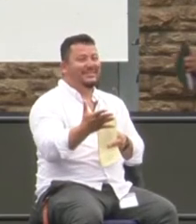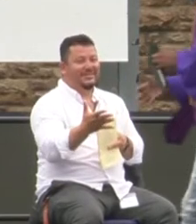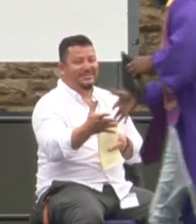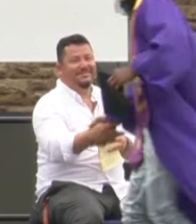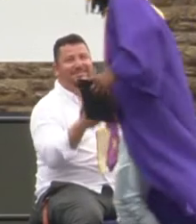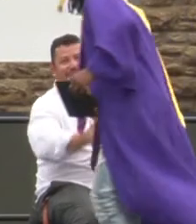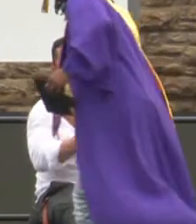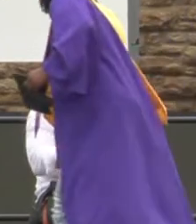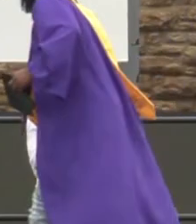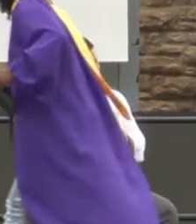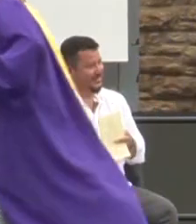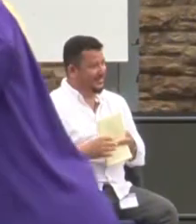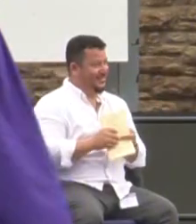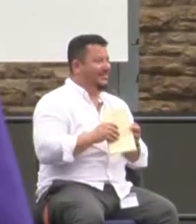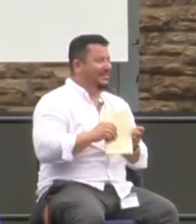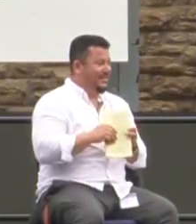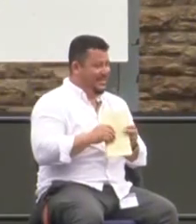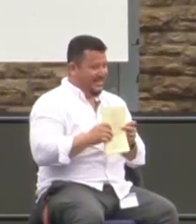Terrence Morris.